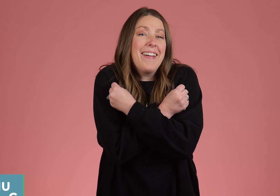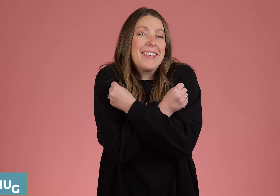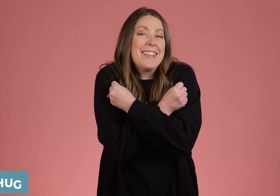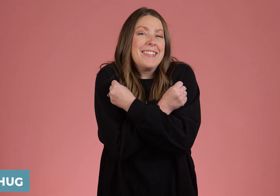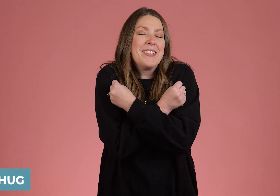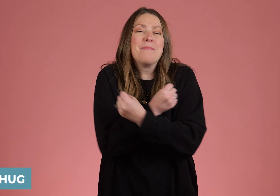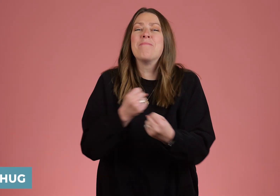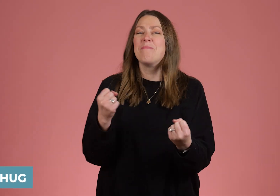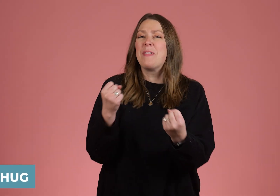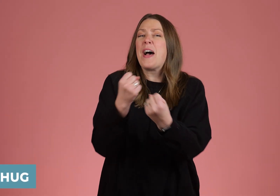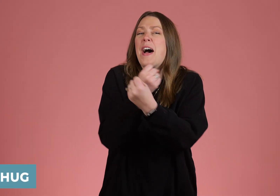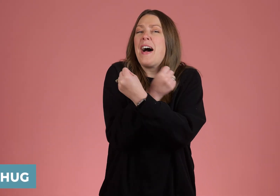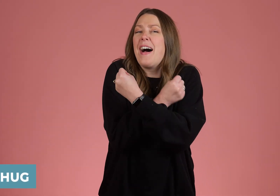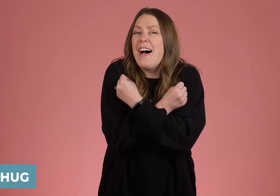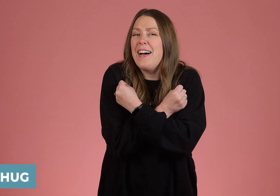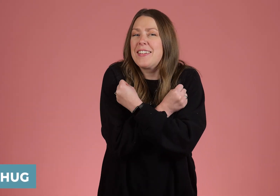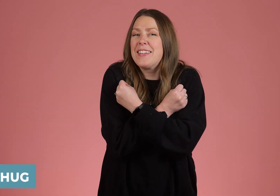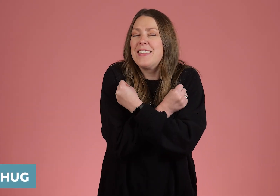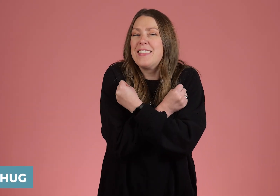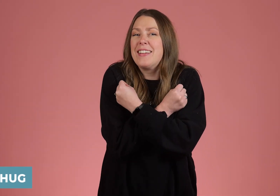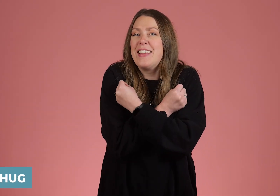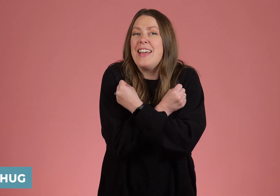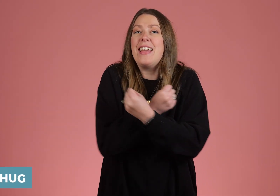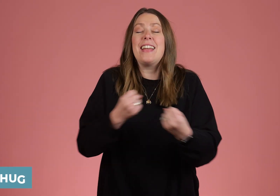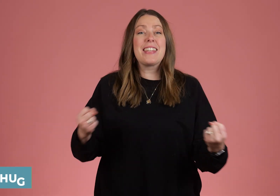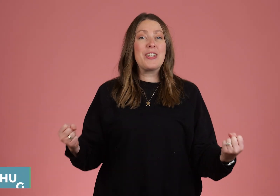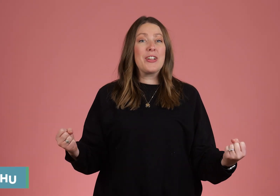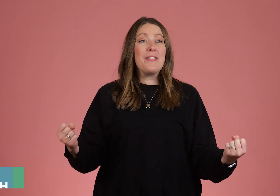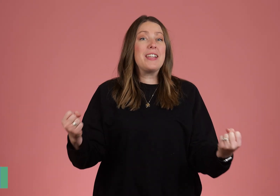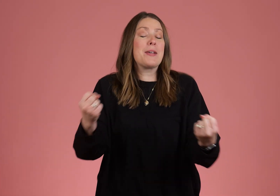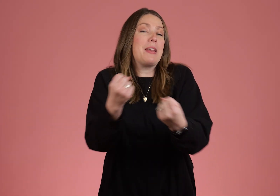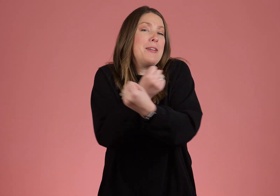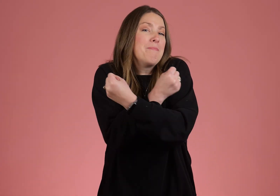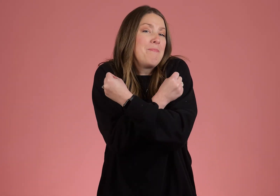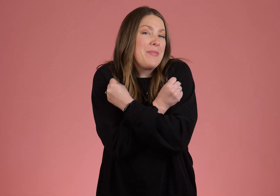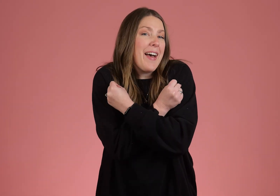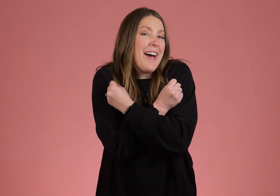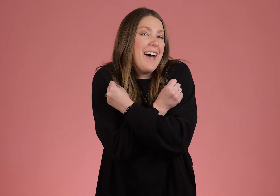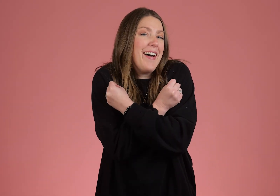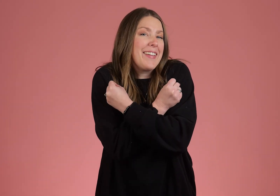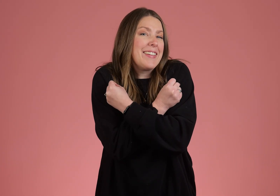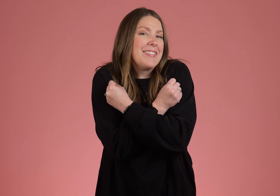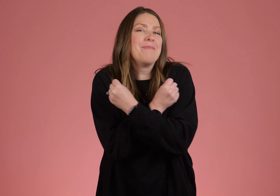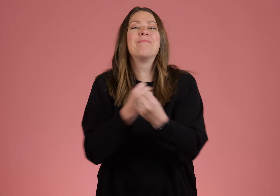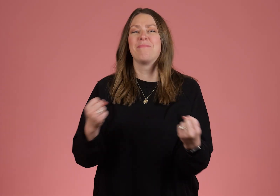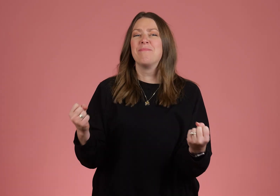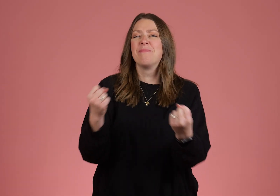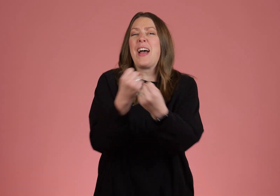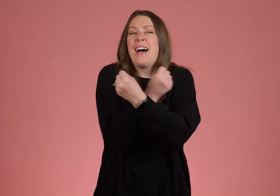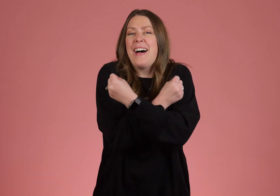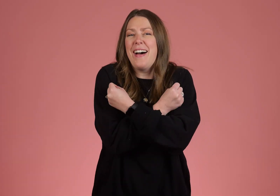Hug. Hug. It's like you're giving somebody a hug. Hug.